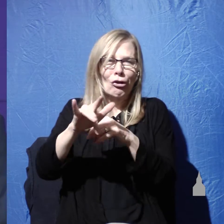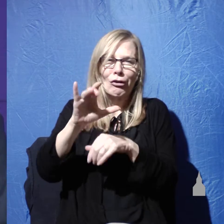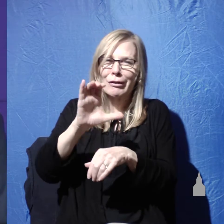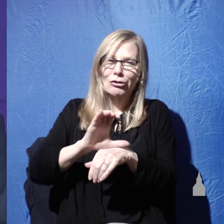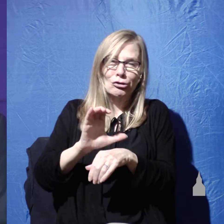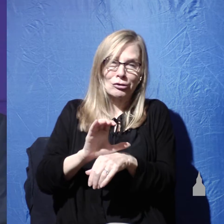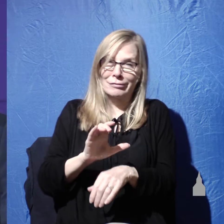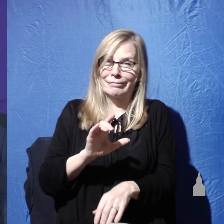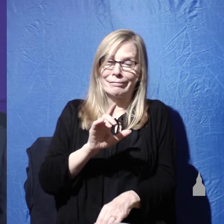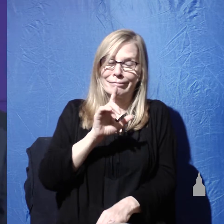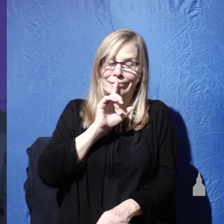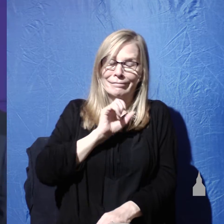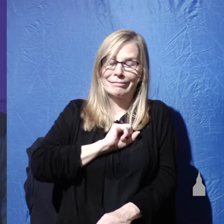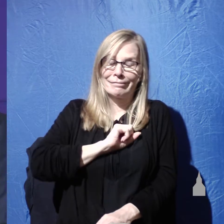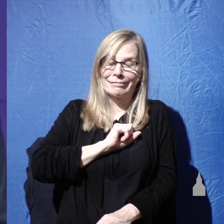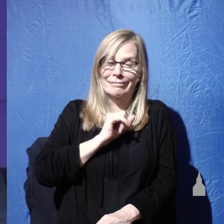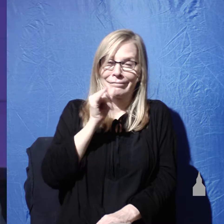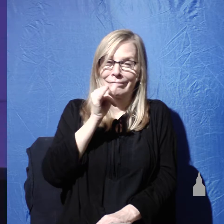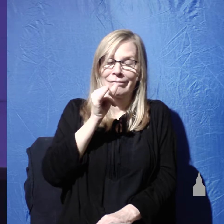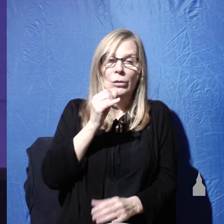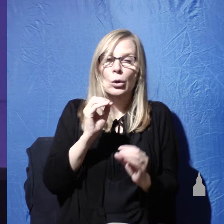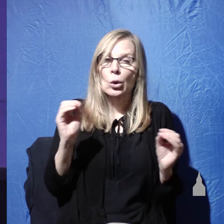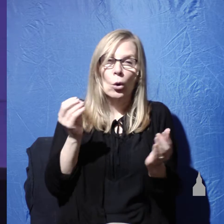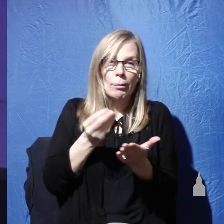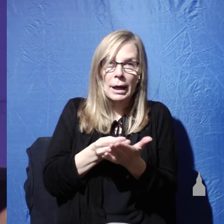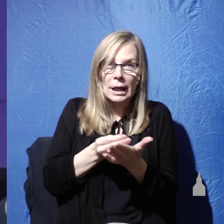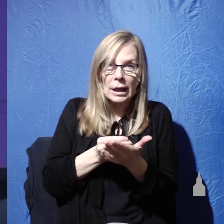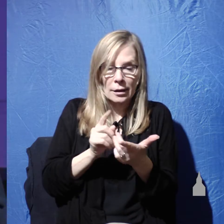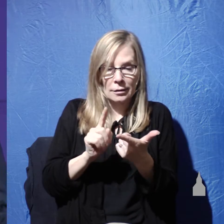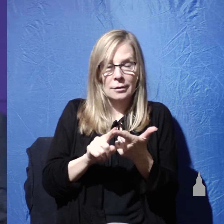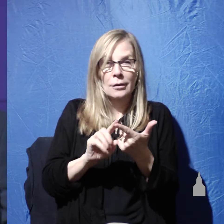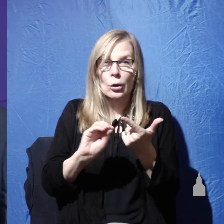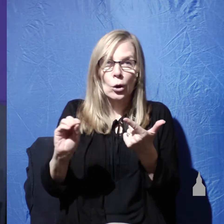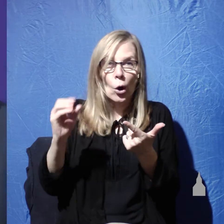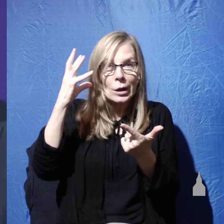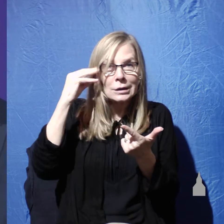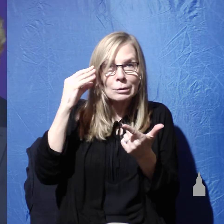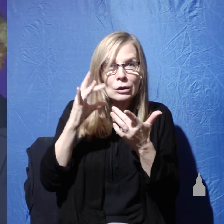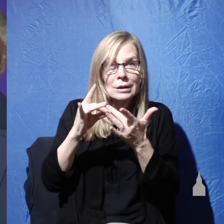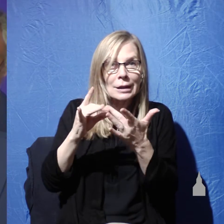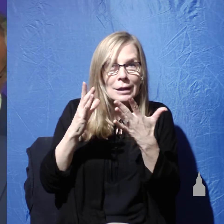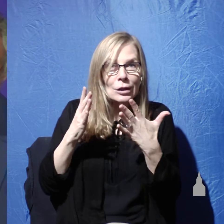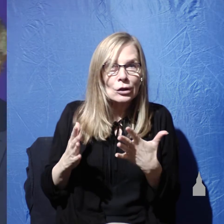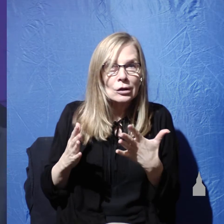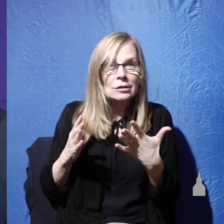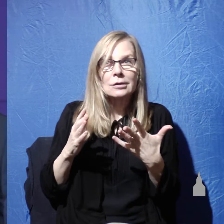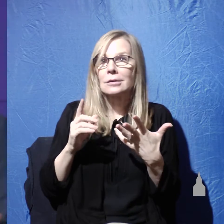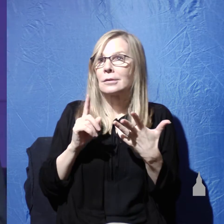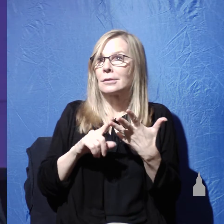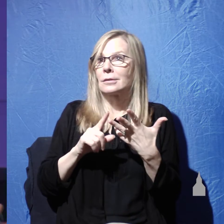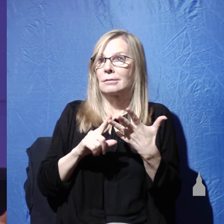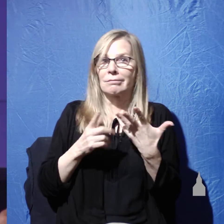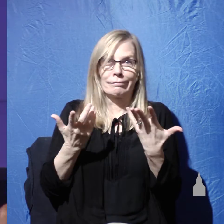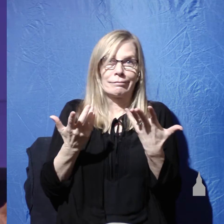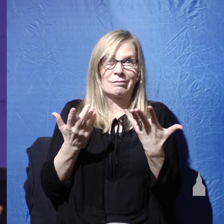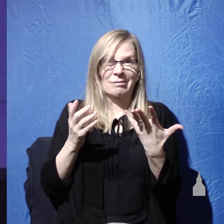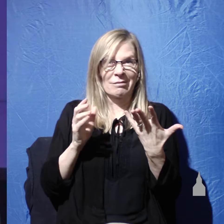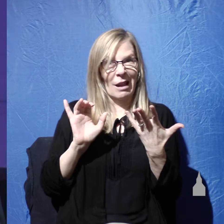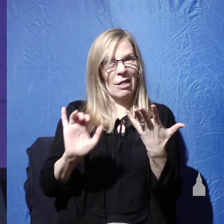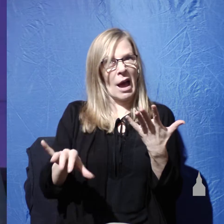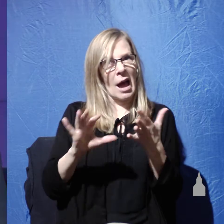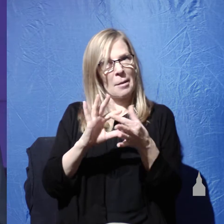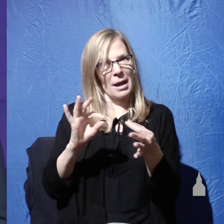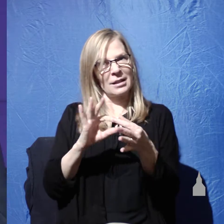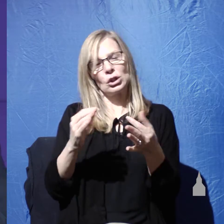her. She had no money. She had no experienced leaders. She had a message that